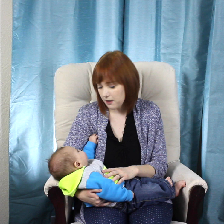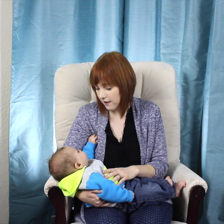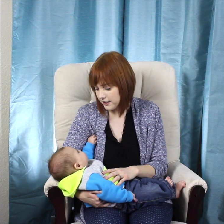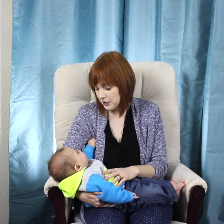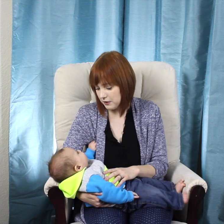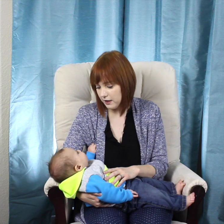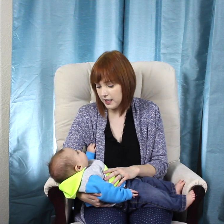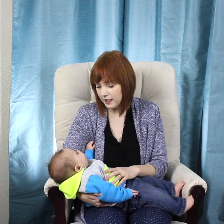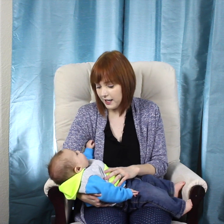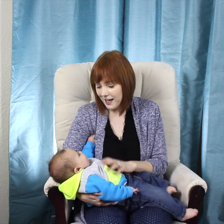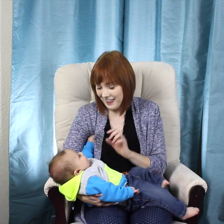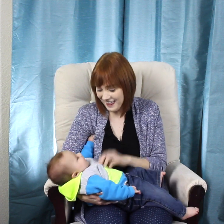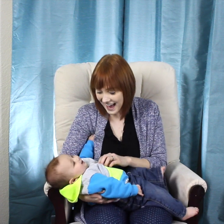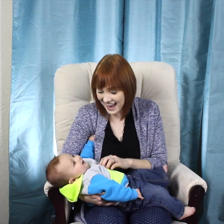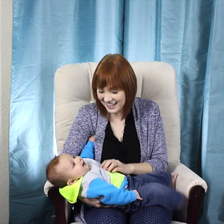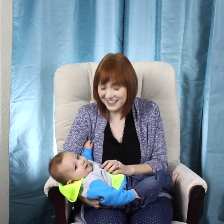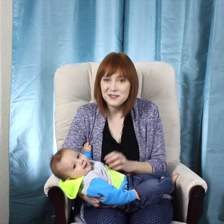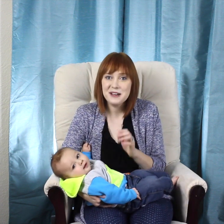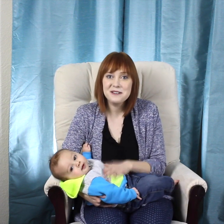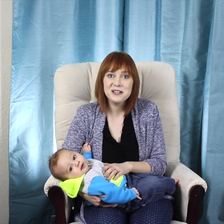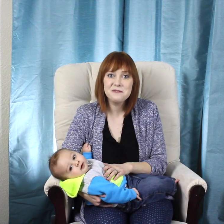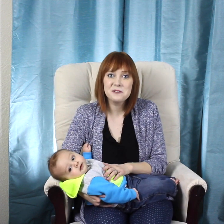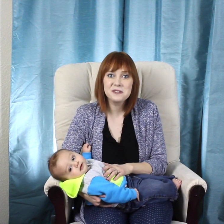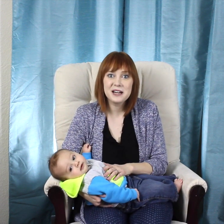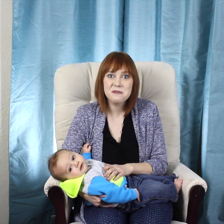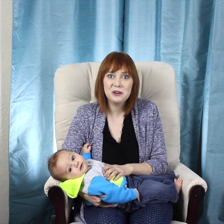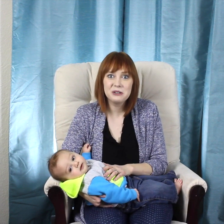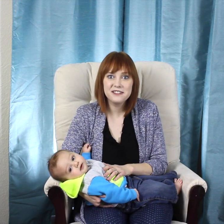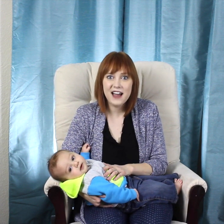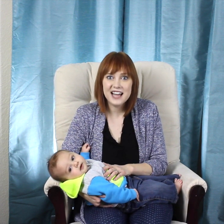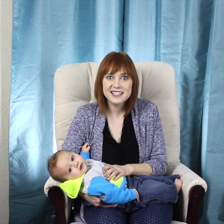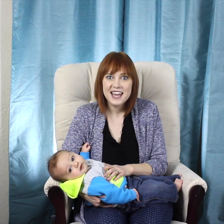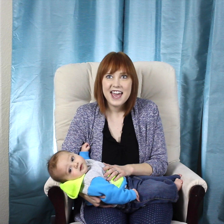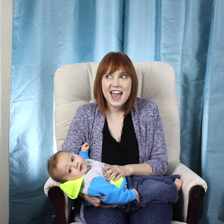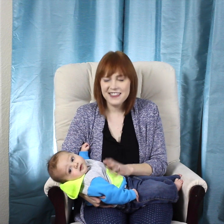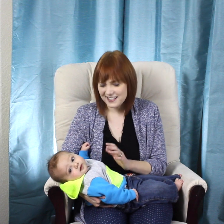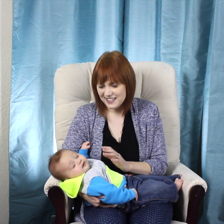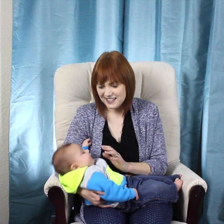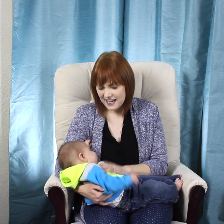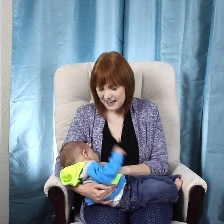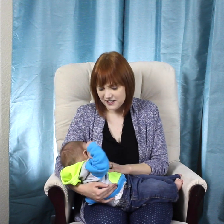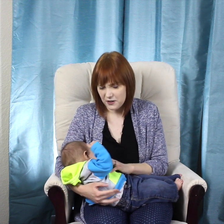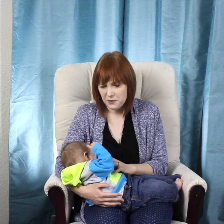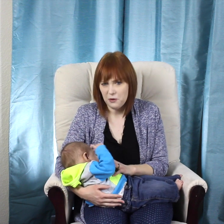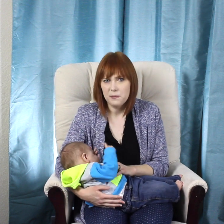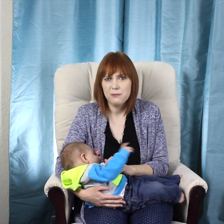all kinds of things, then your baby will sign you up pretty fast. And this is the sign that I started with both my